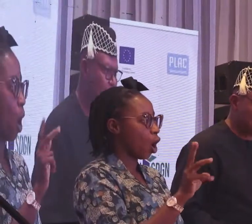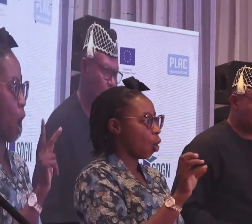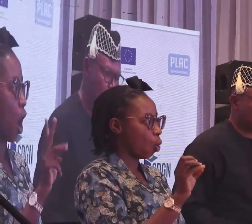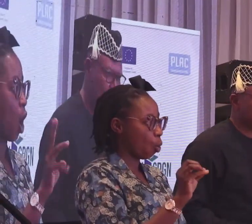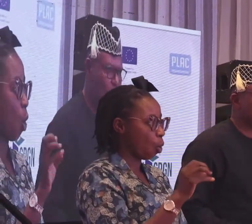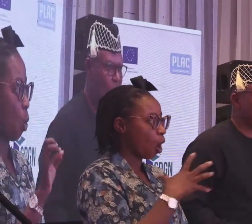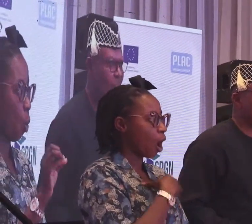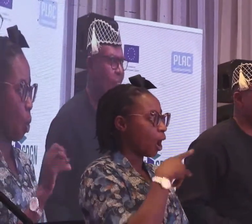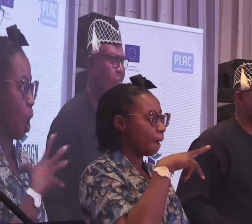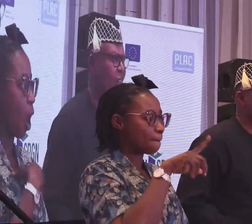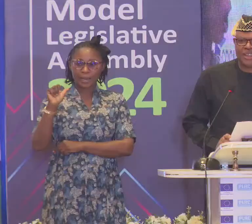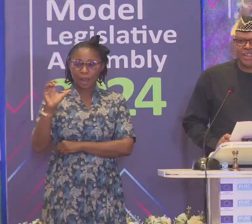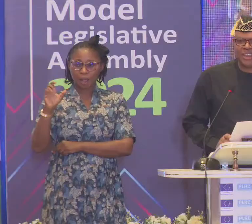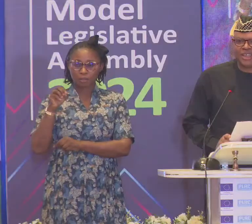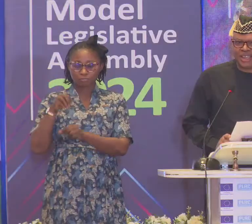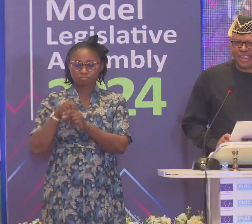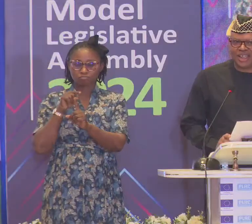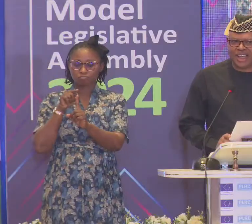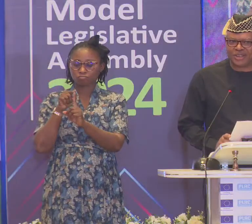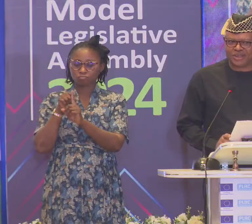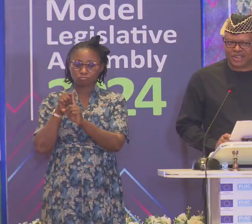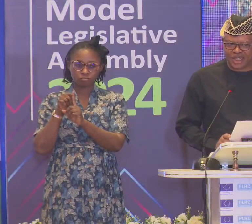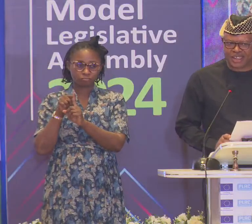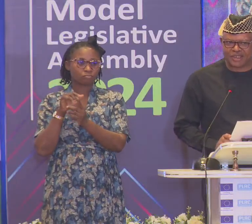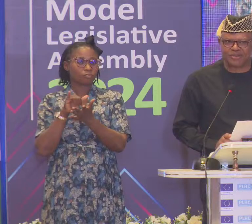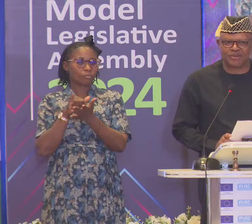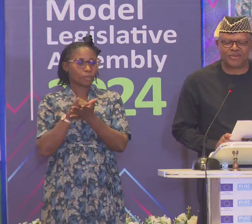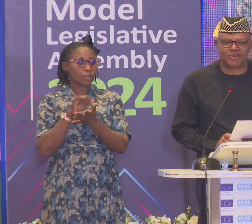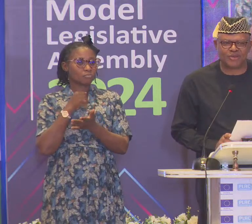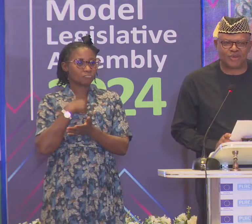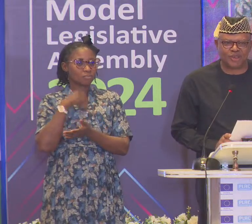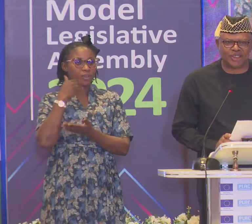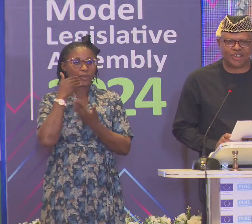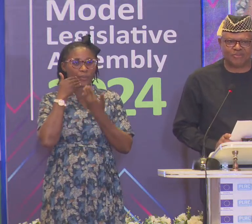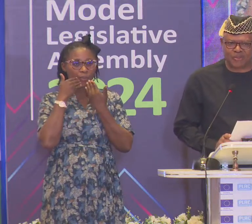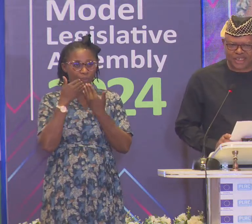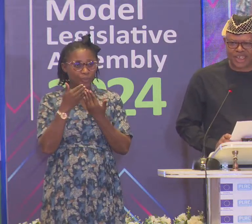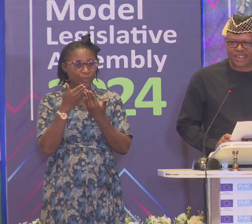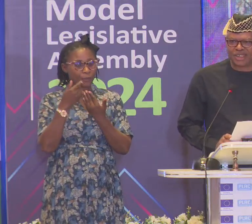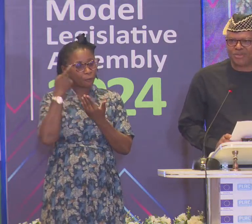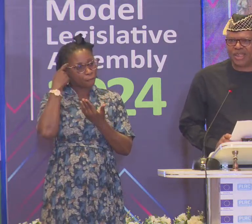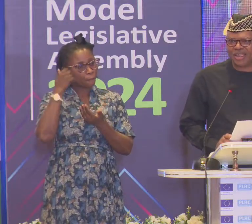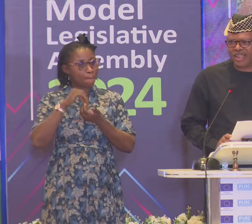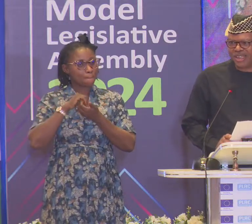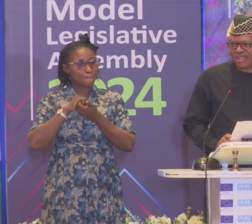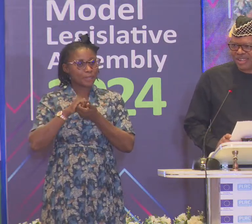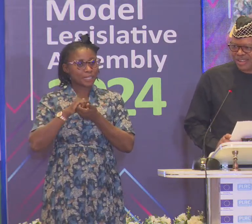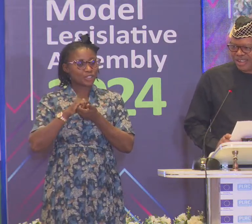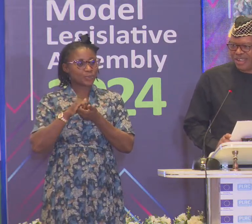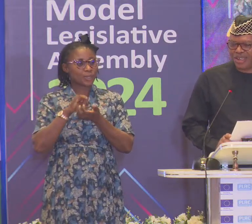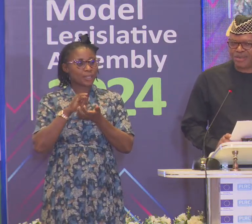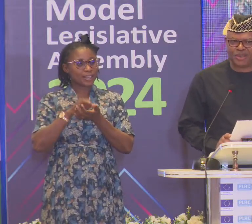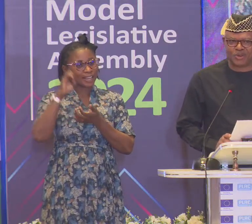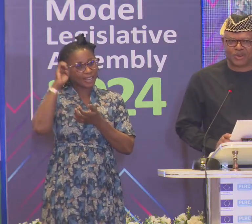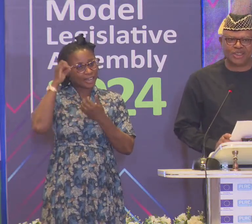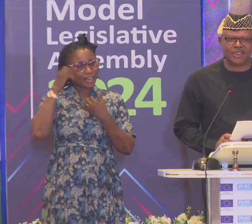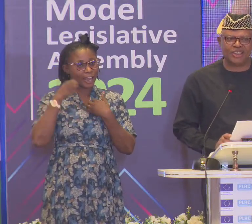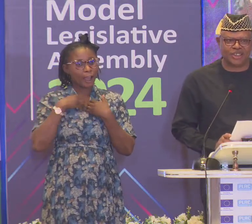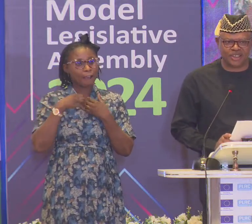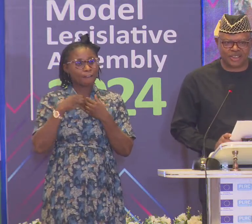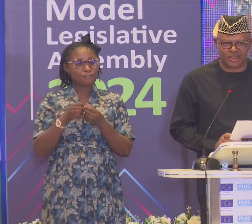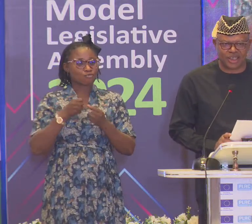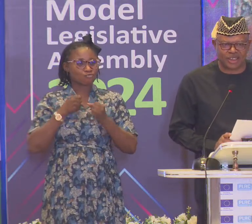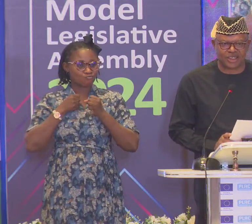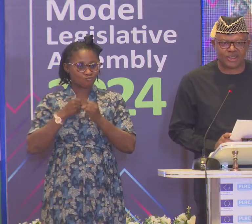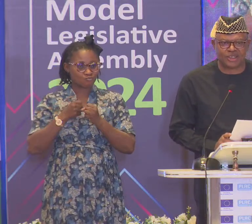particular, that I should thank him for the partnership that he has engendered between